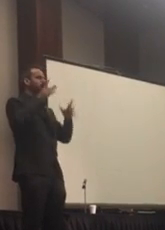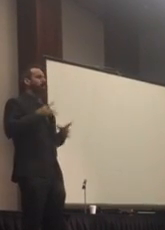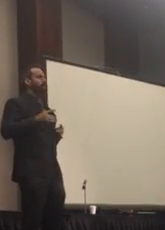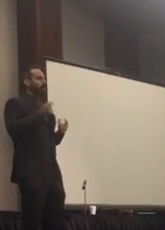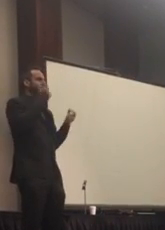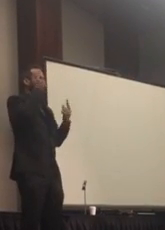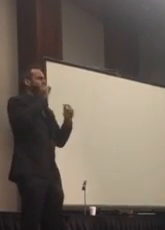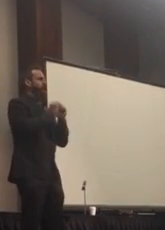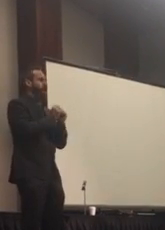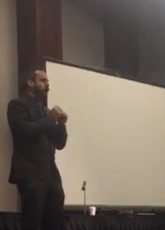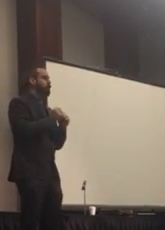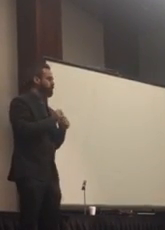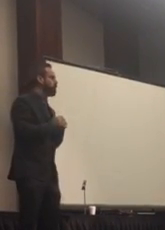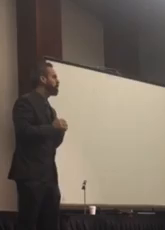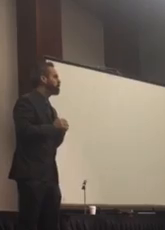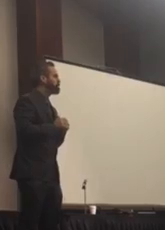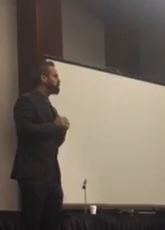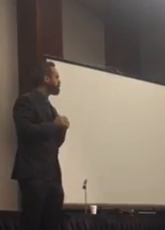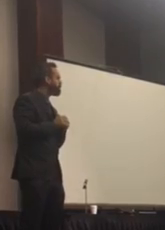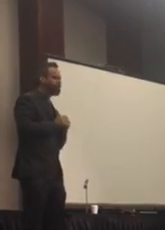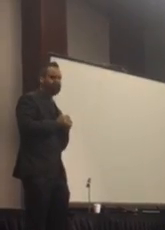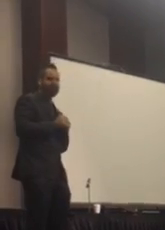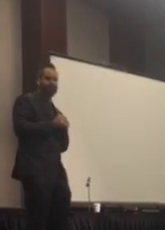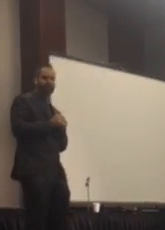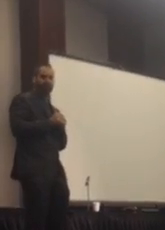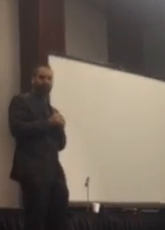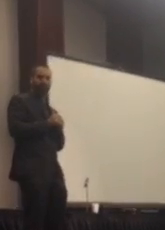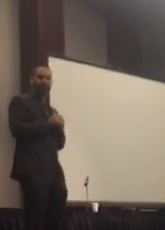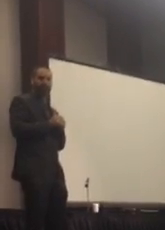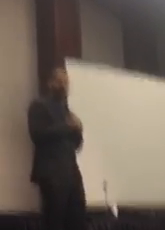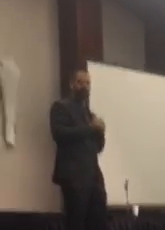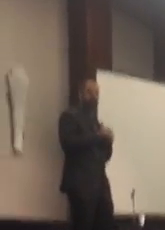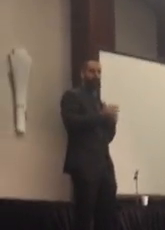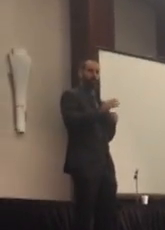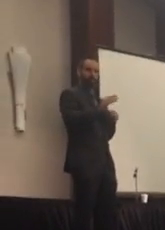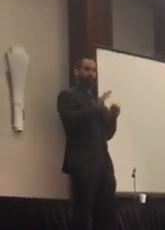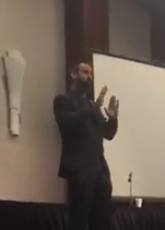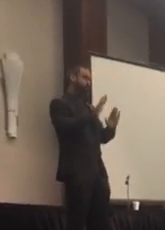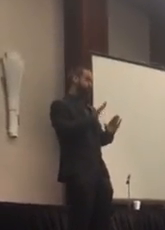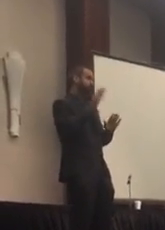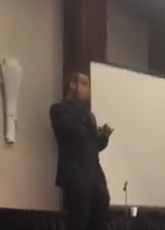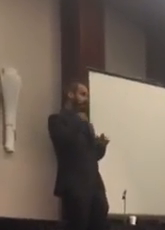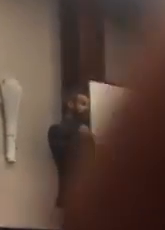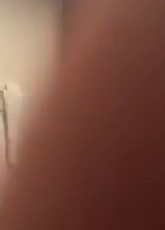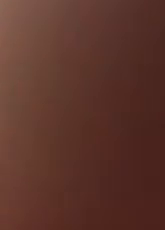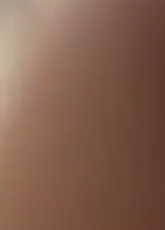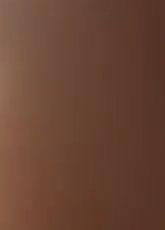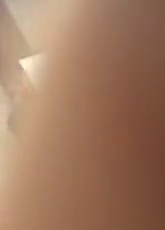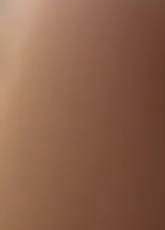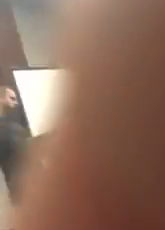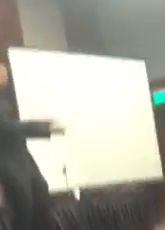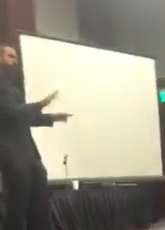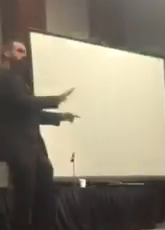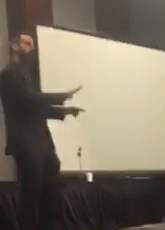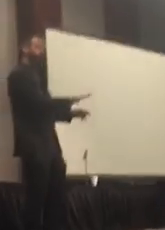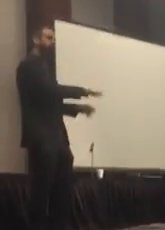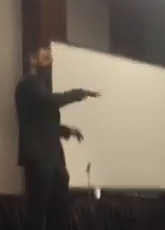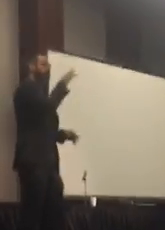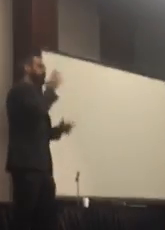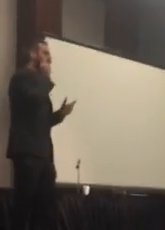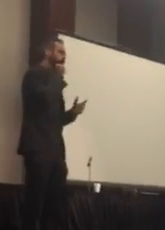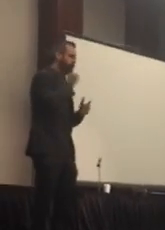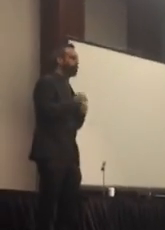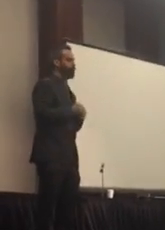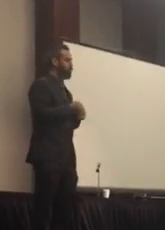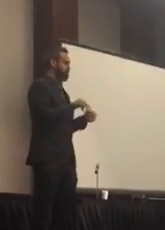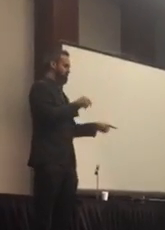and 13 in July, so pray for me. And but they're really great kids, actually, so it's probably going to all work out. They'll be 15